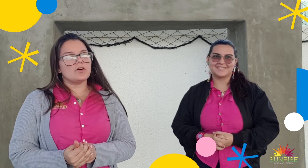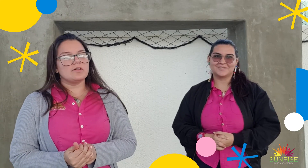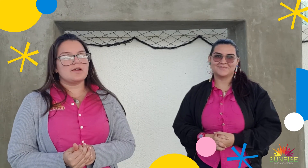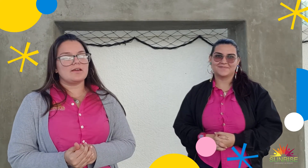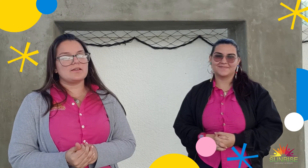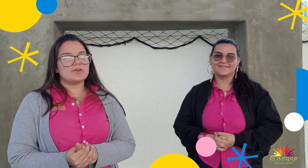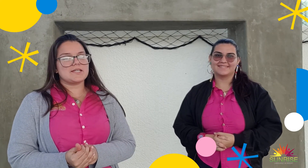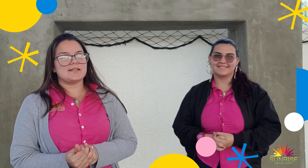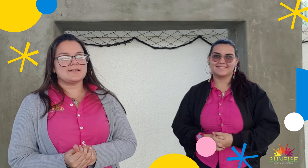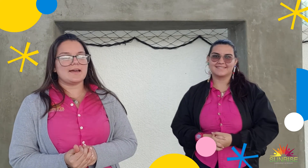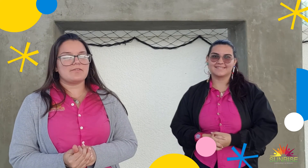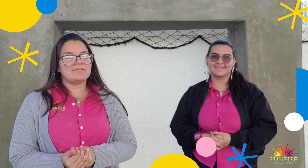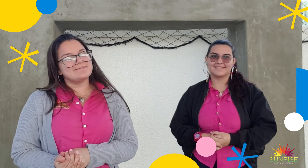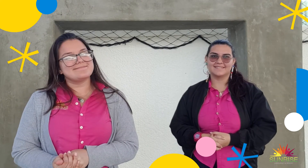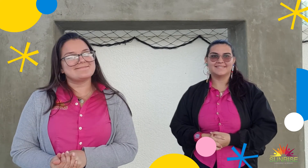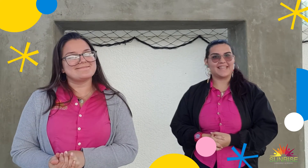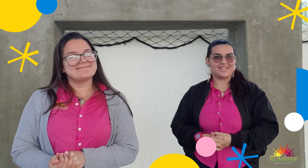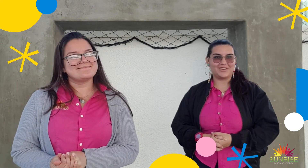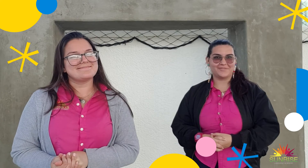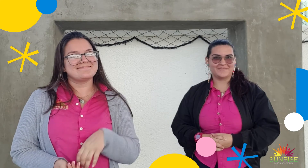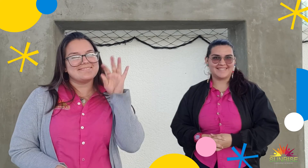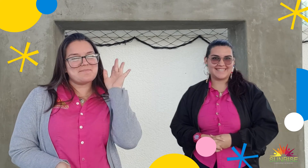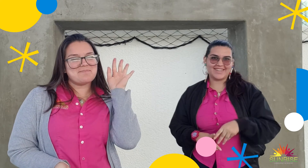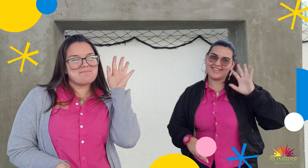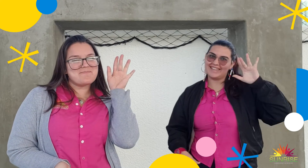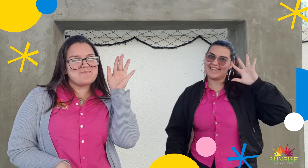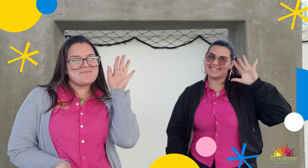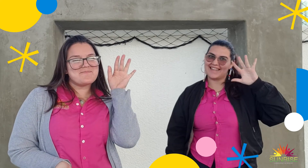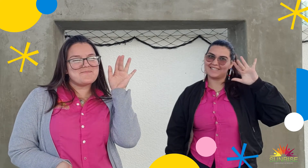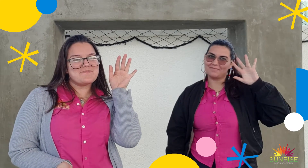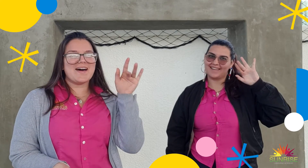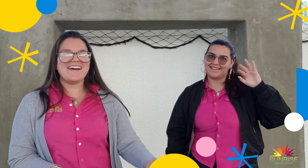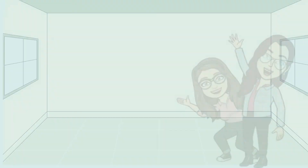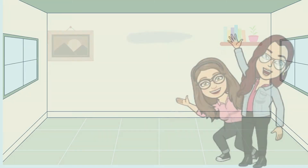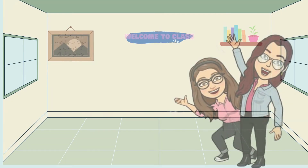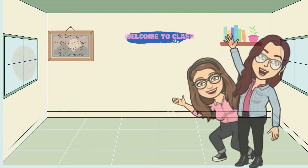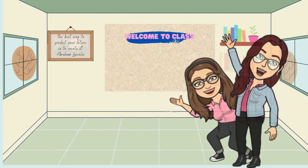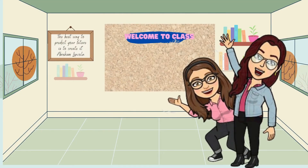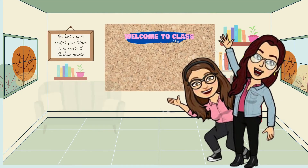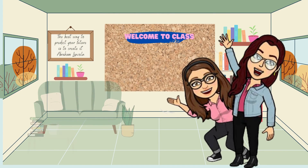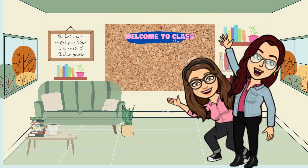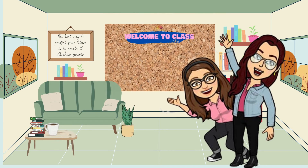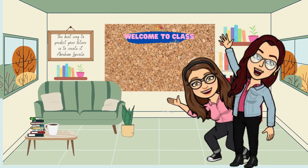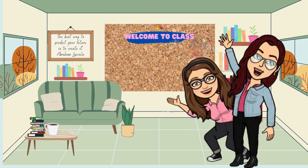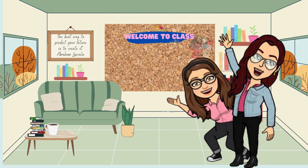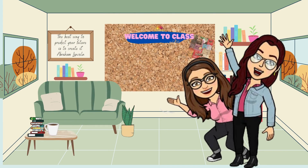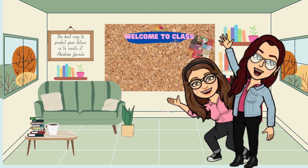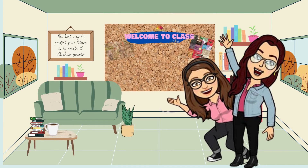this goal in your daily life. Thank you. See you in the next class. Bye.